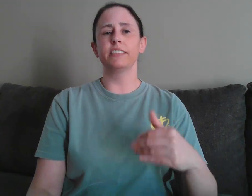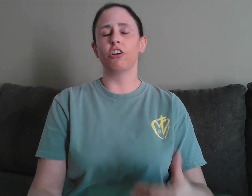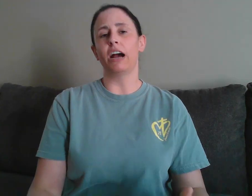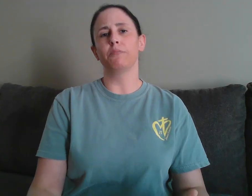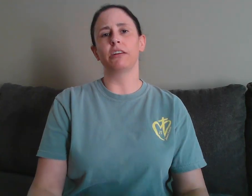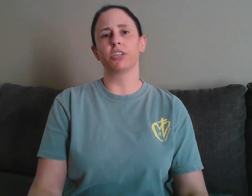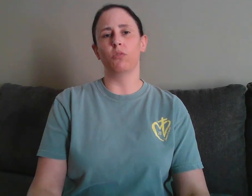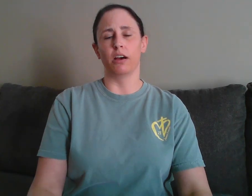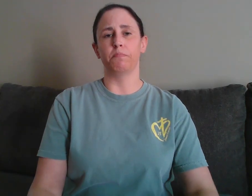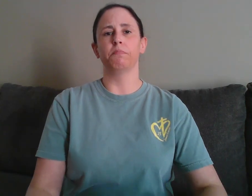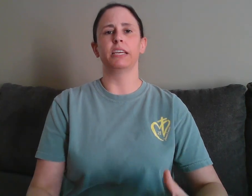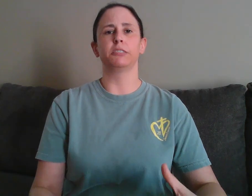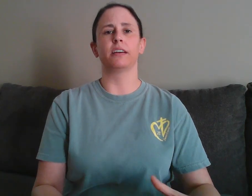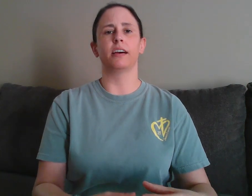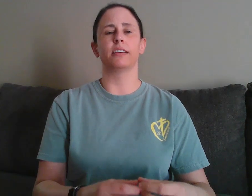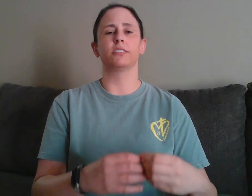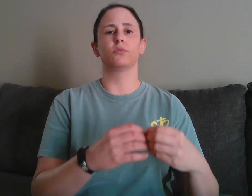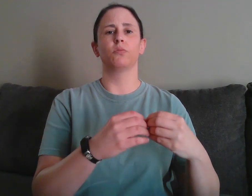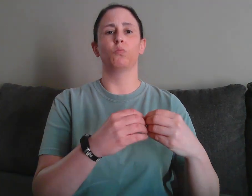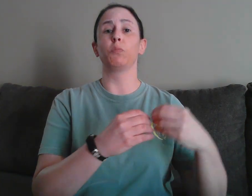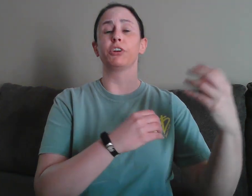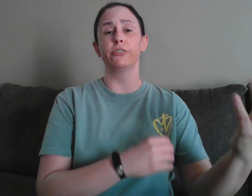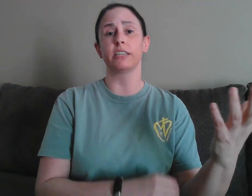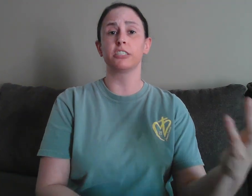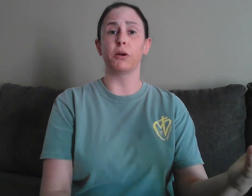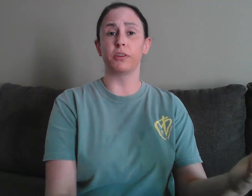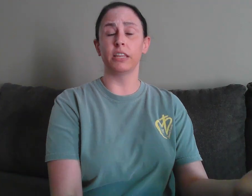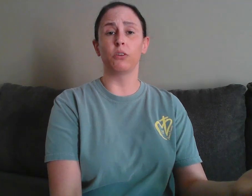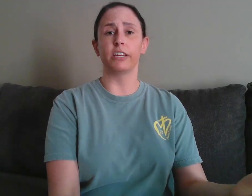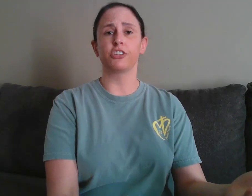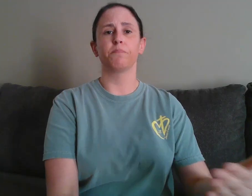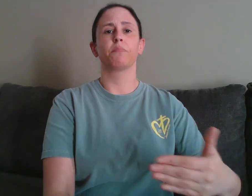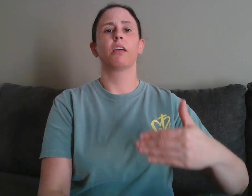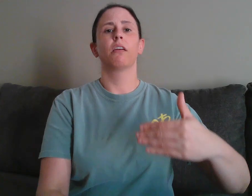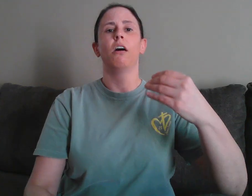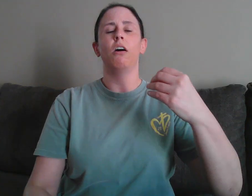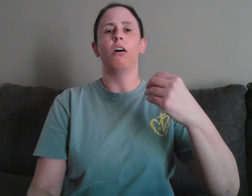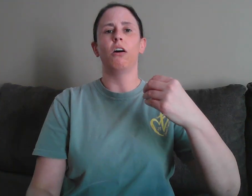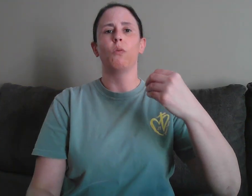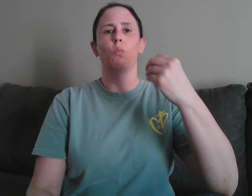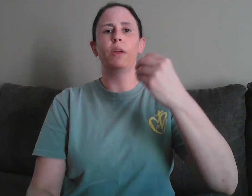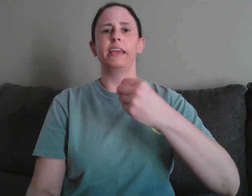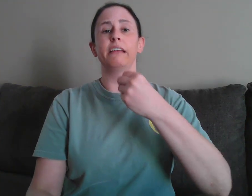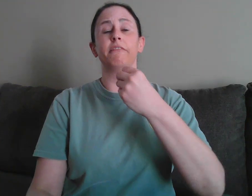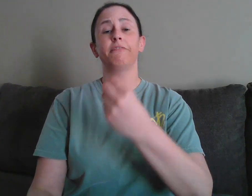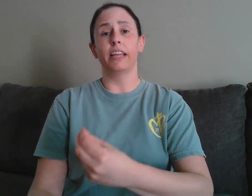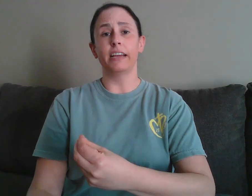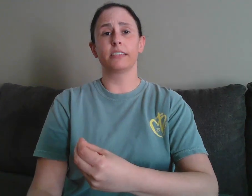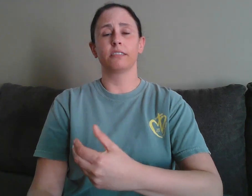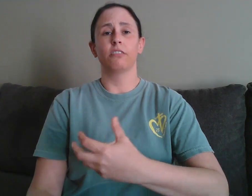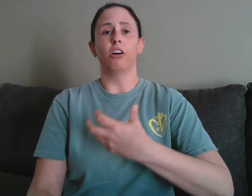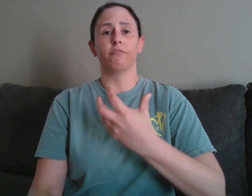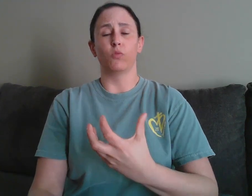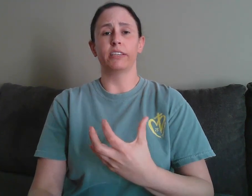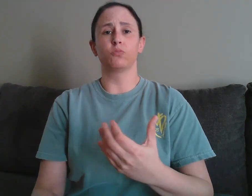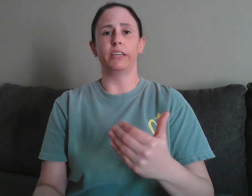our eyebrows go up is because when we're using spoken language, we inflect our voice,